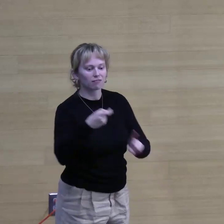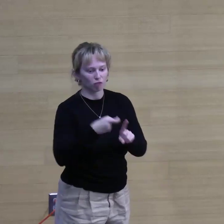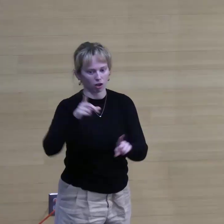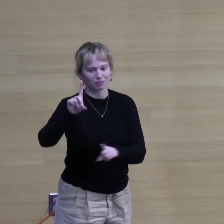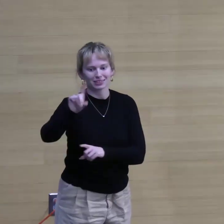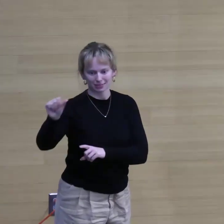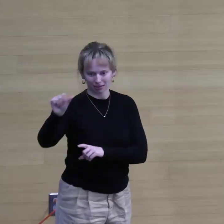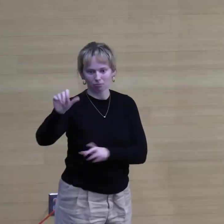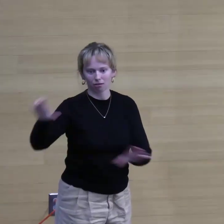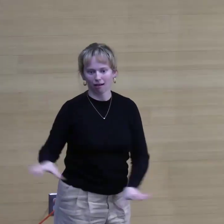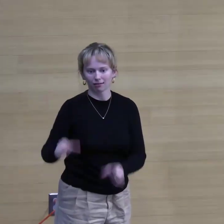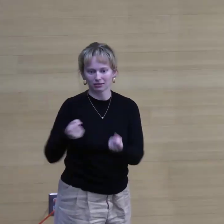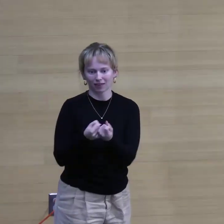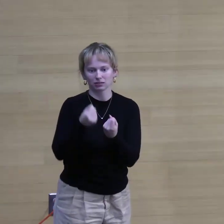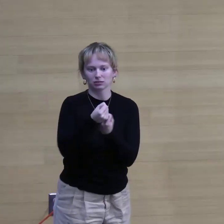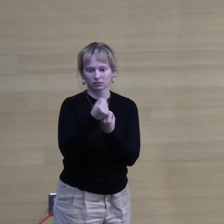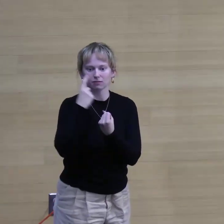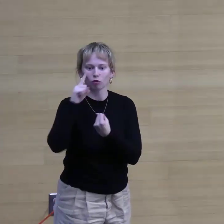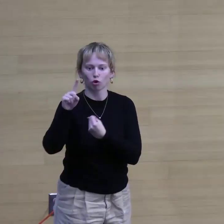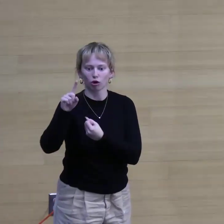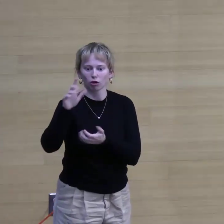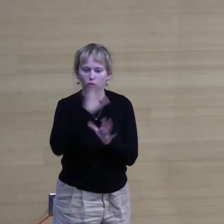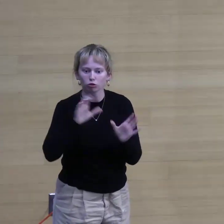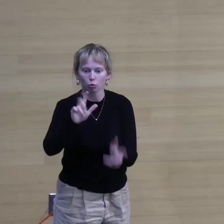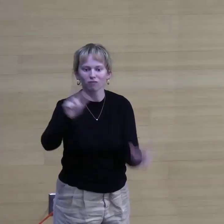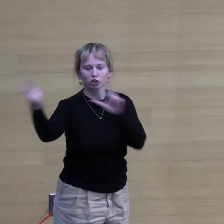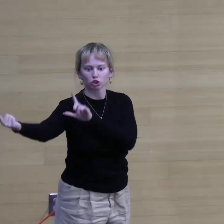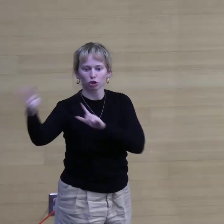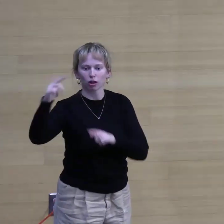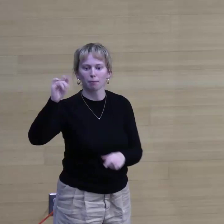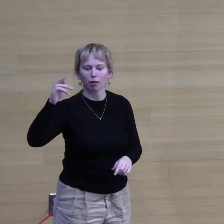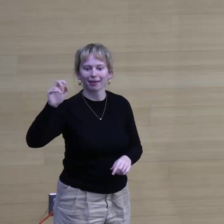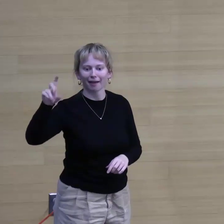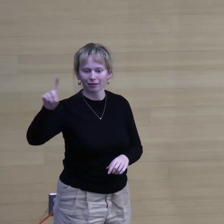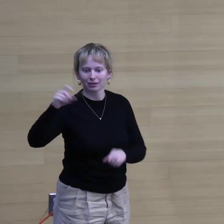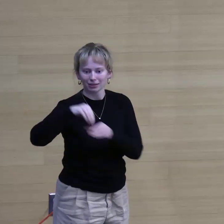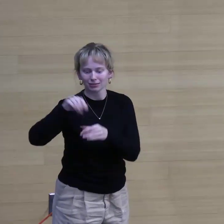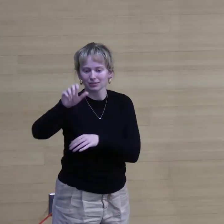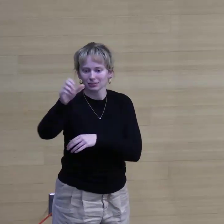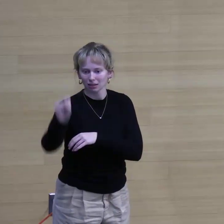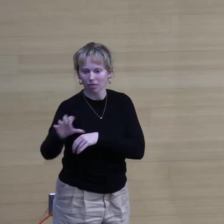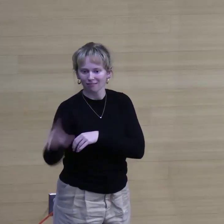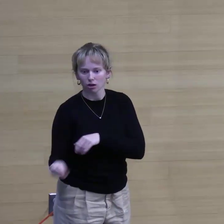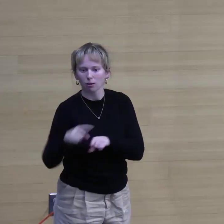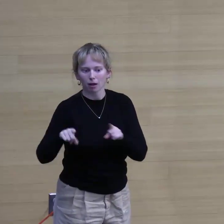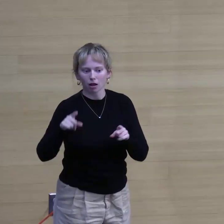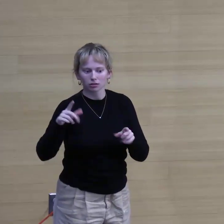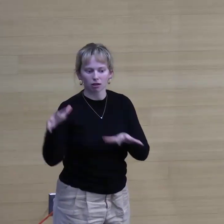disabled activists in South Africa working to overturn apartheid. And yet it's been colonized by every movement possible.